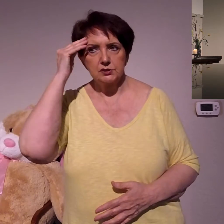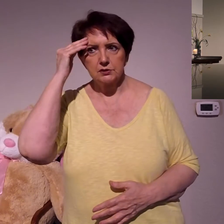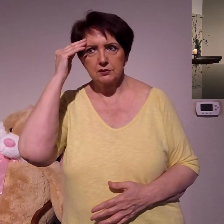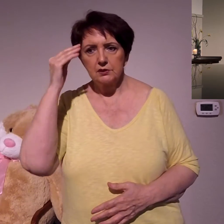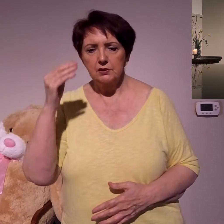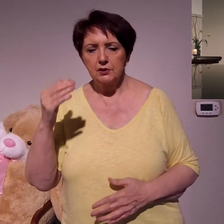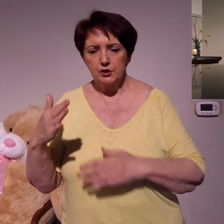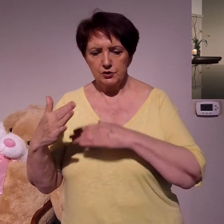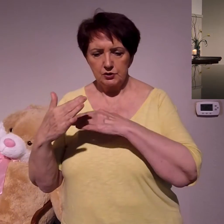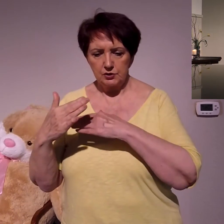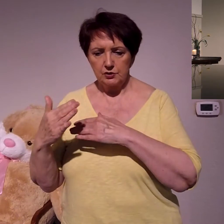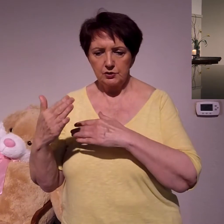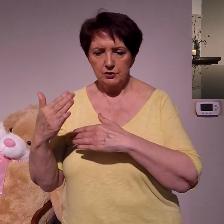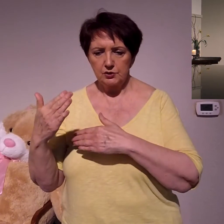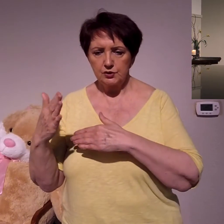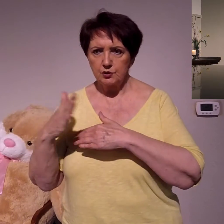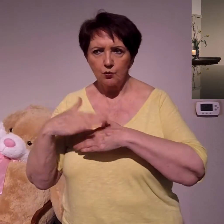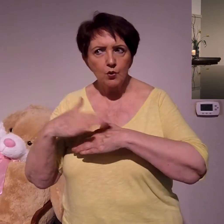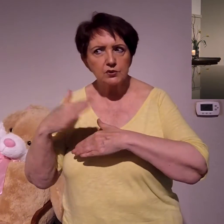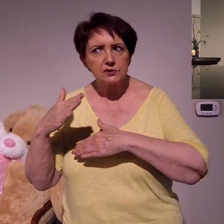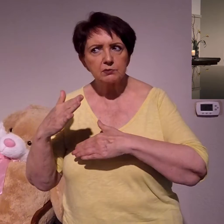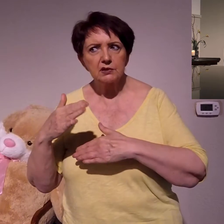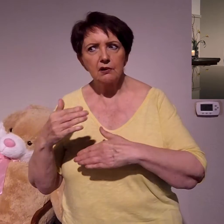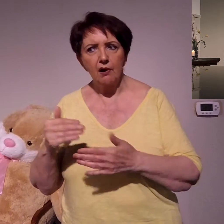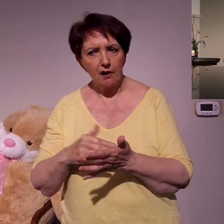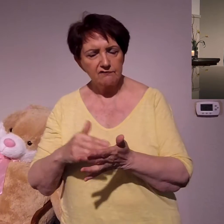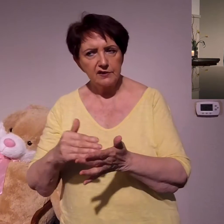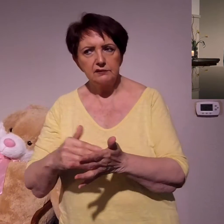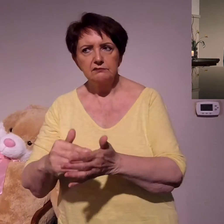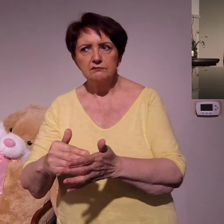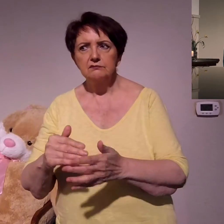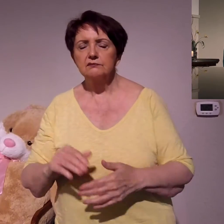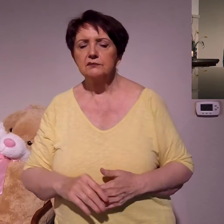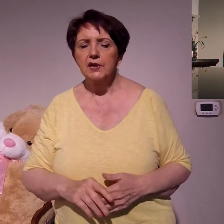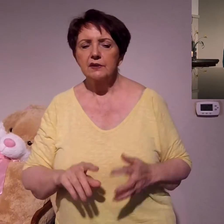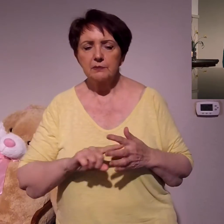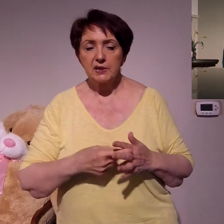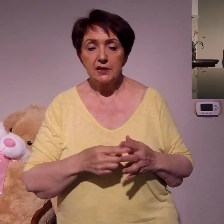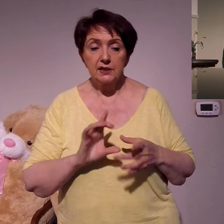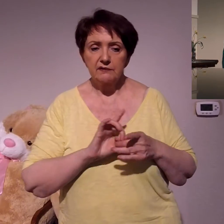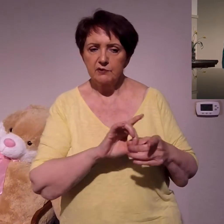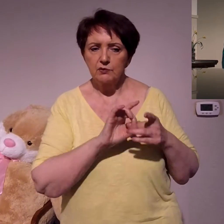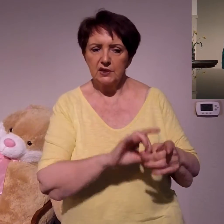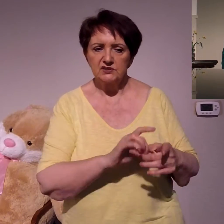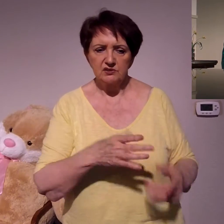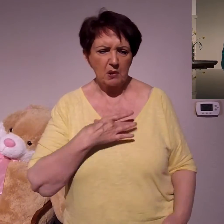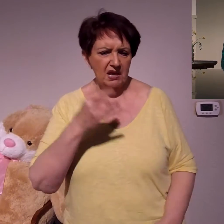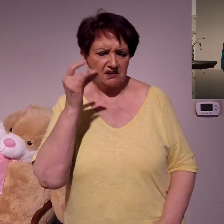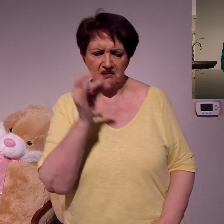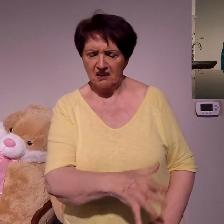she calls me on it all the time. And in the beginning of our relationship, I did not like that at all.